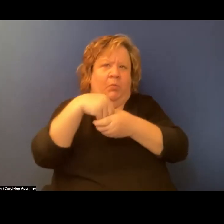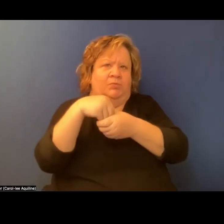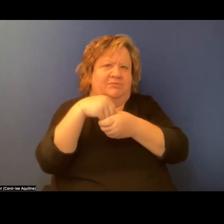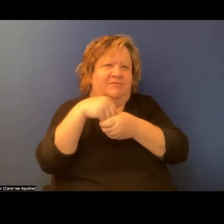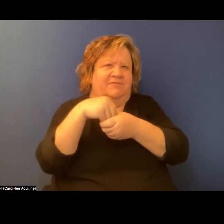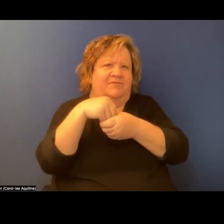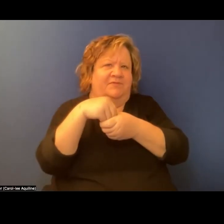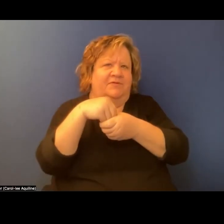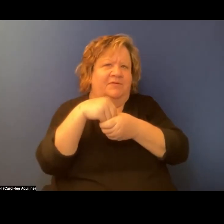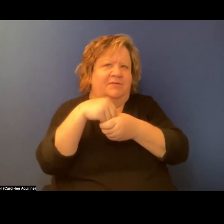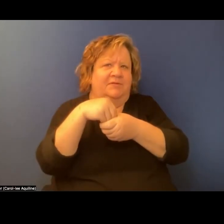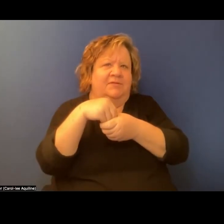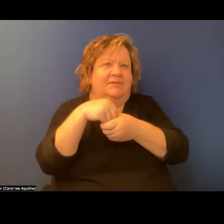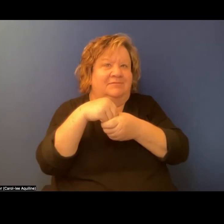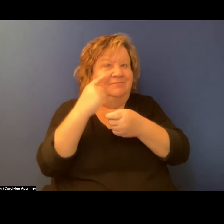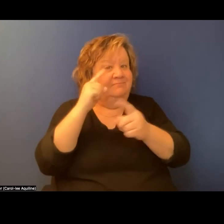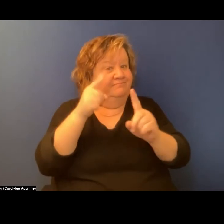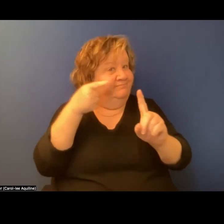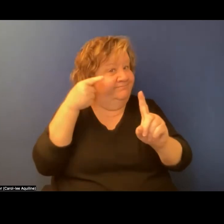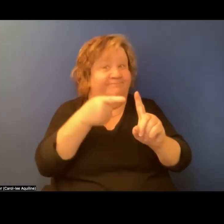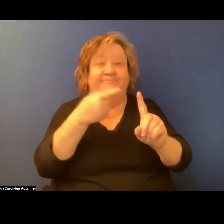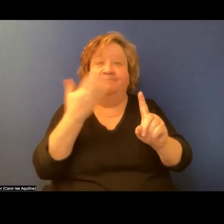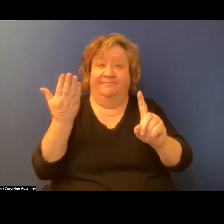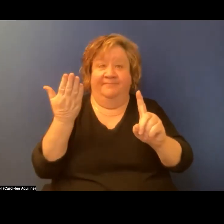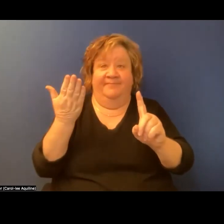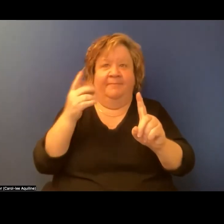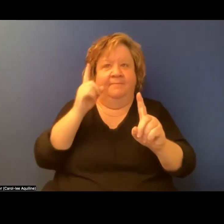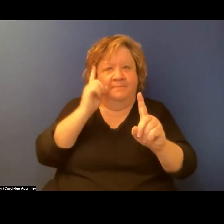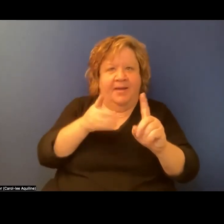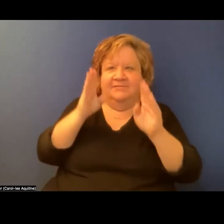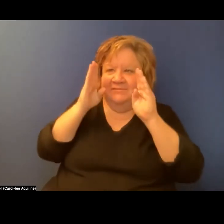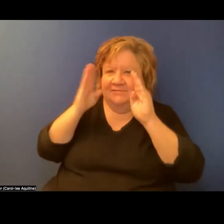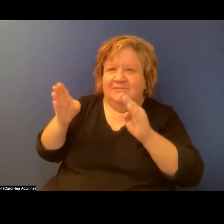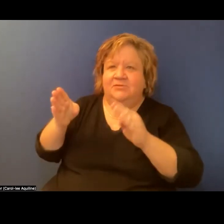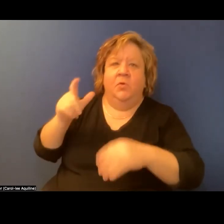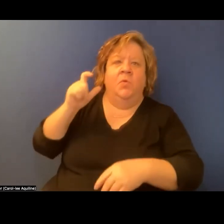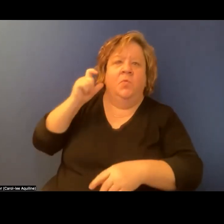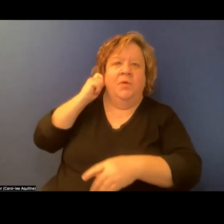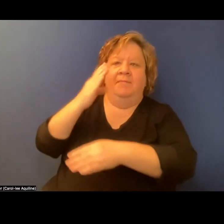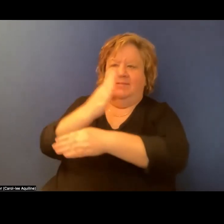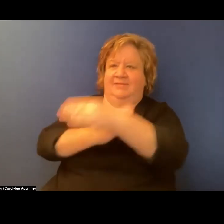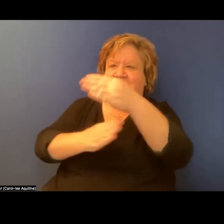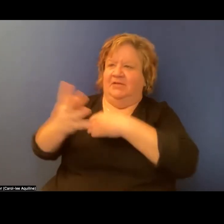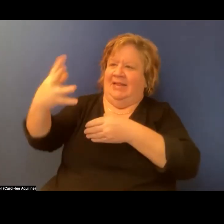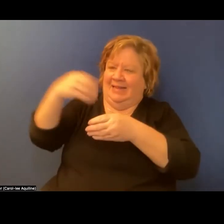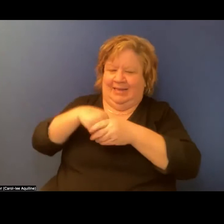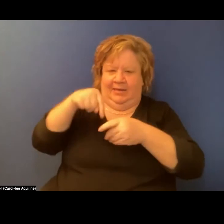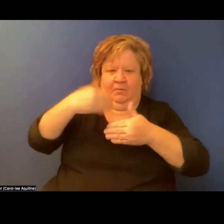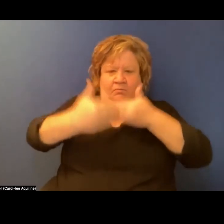women with disabilities should participate in decision-making process at all levels, from the local, sublocal,